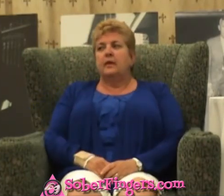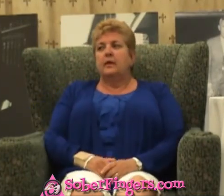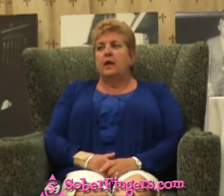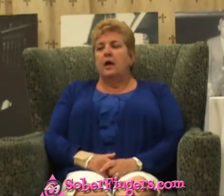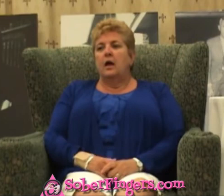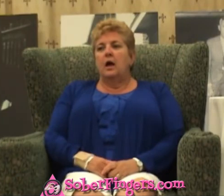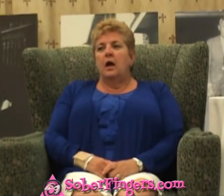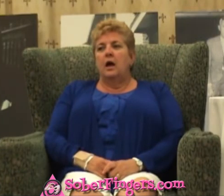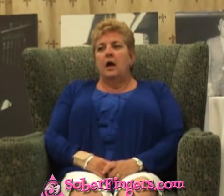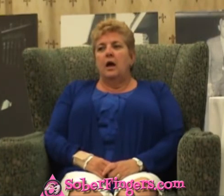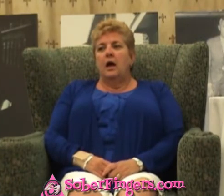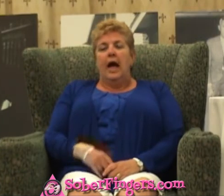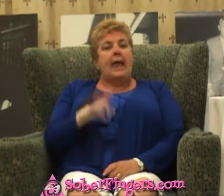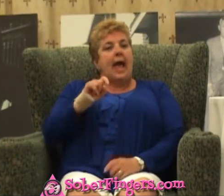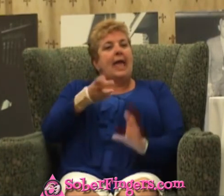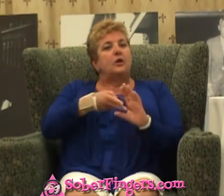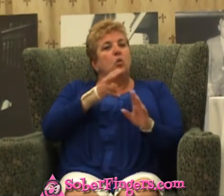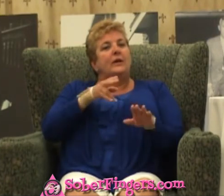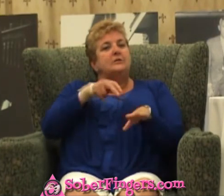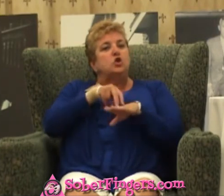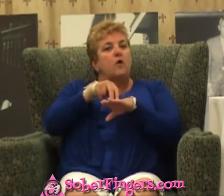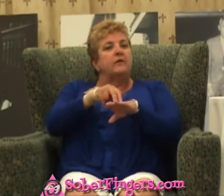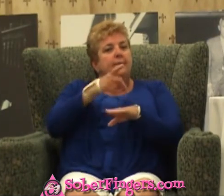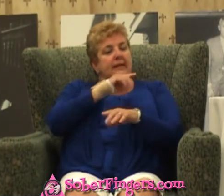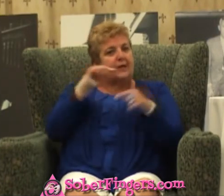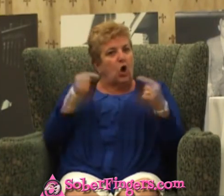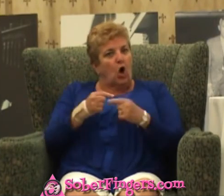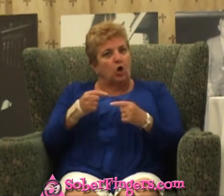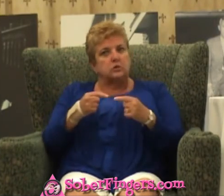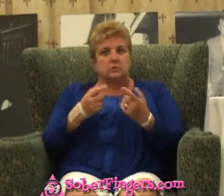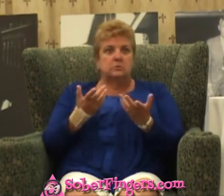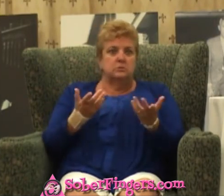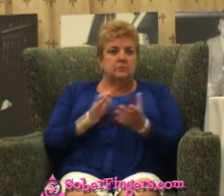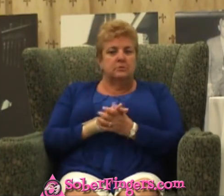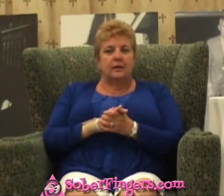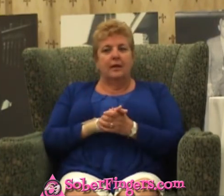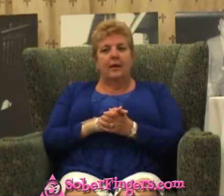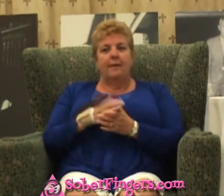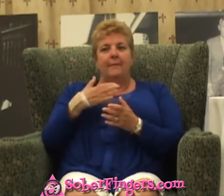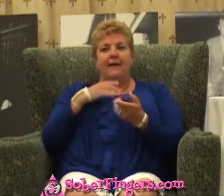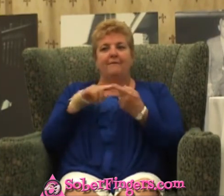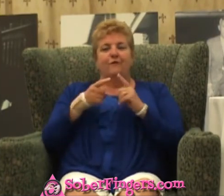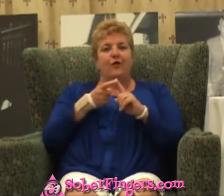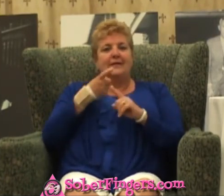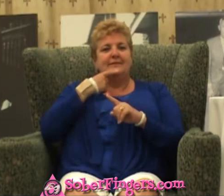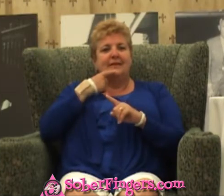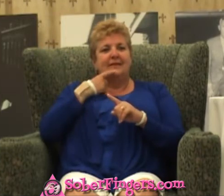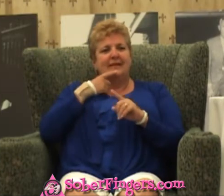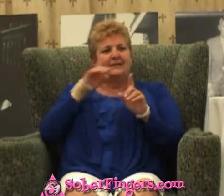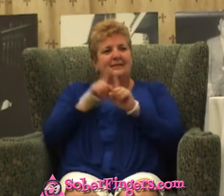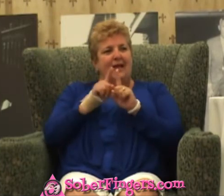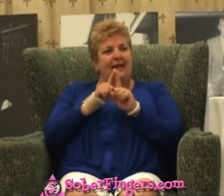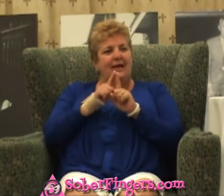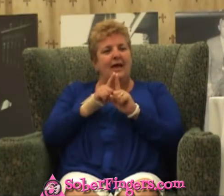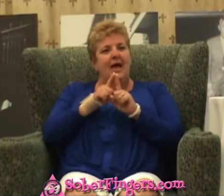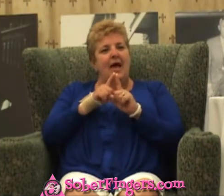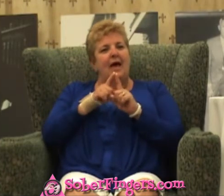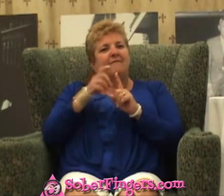had to quit surfing because I was getting hurt. You know, my friend Lisa described surfing as like being in a domestically violent relationship without actually having to have a